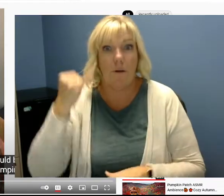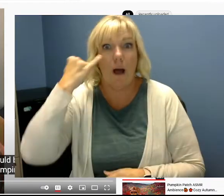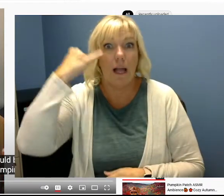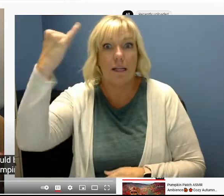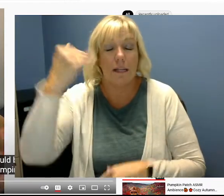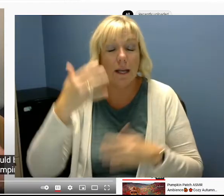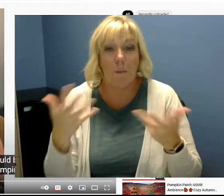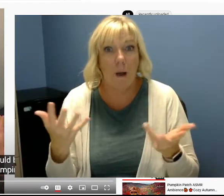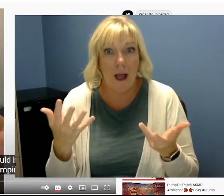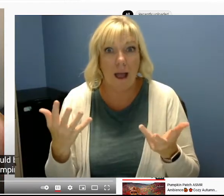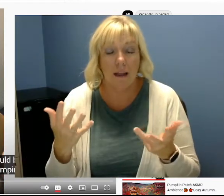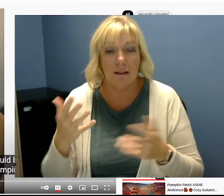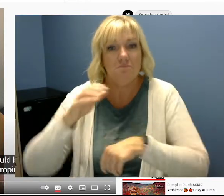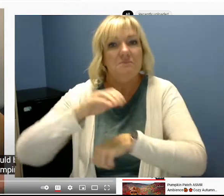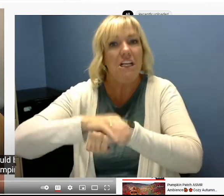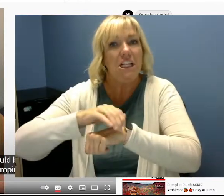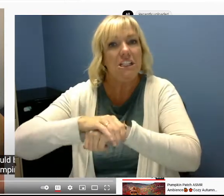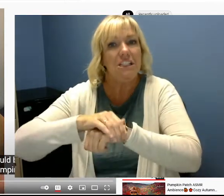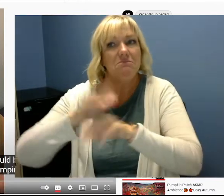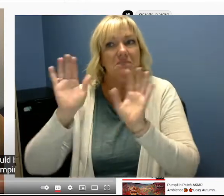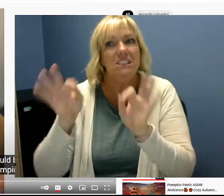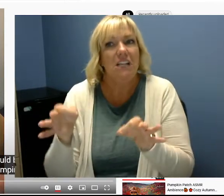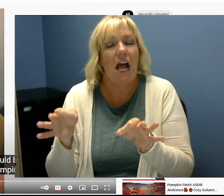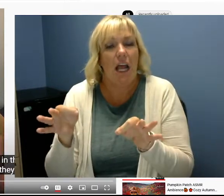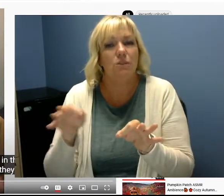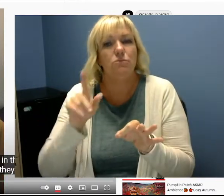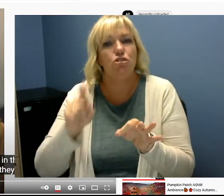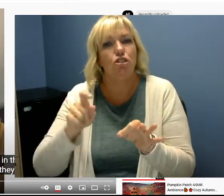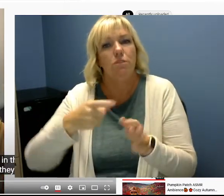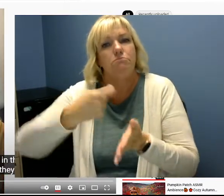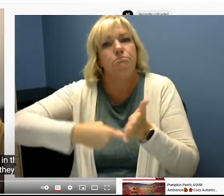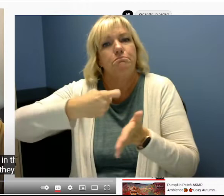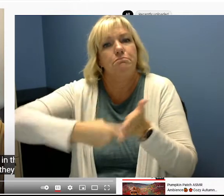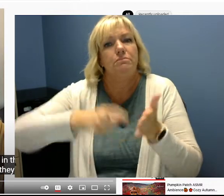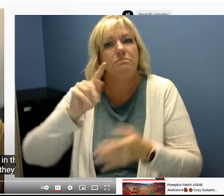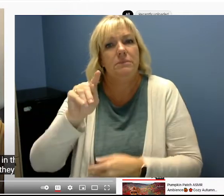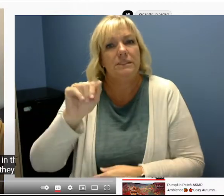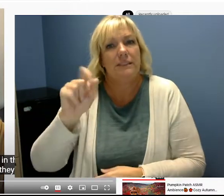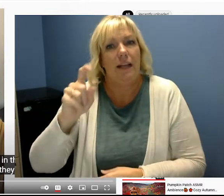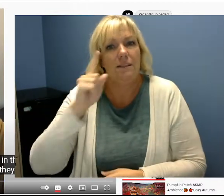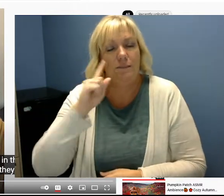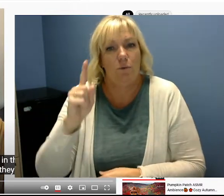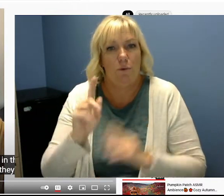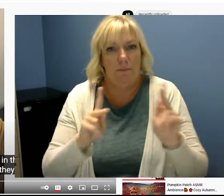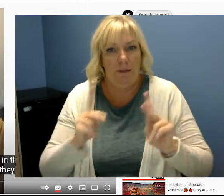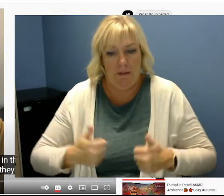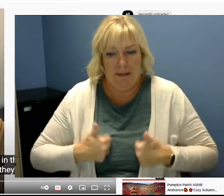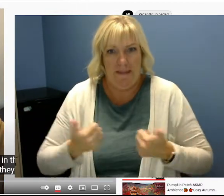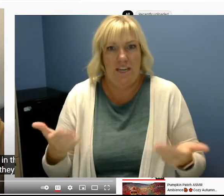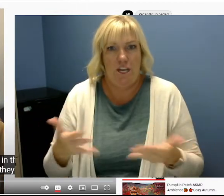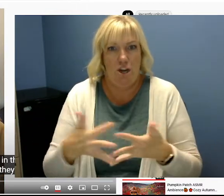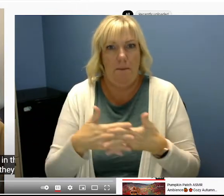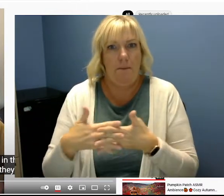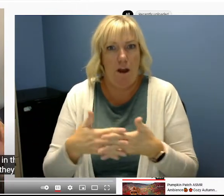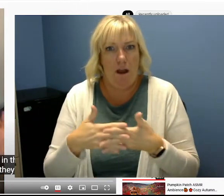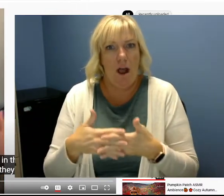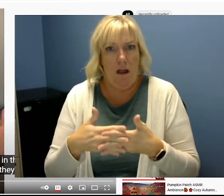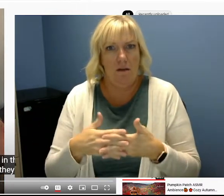They should be proud to be part of the English Empire. We fought this war to keep them in the English Empire. So,